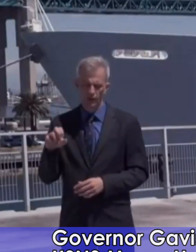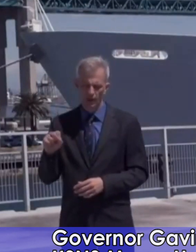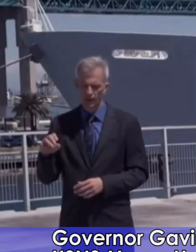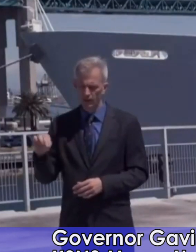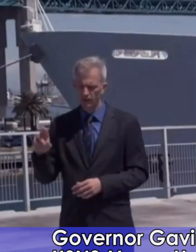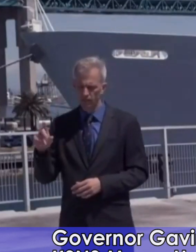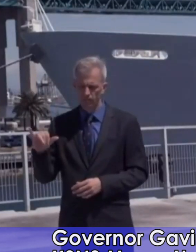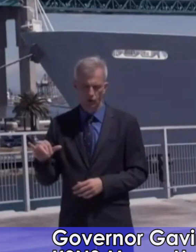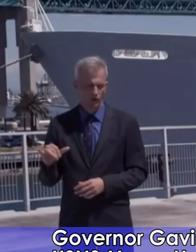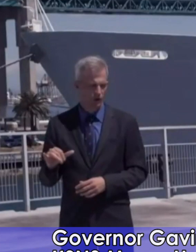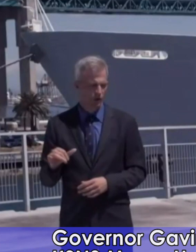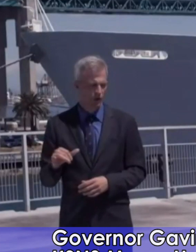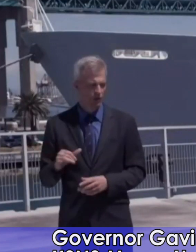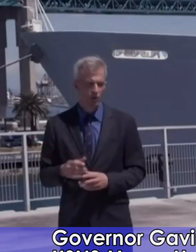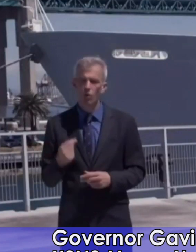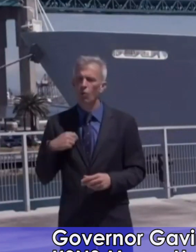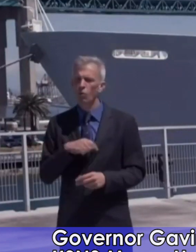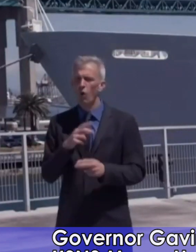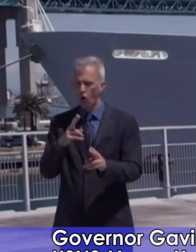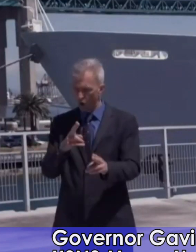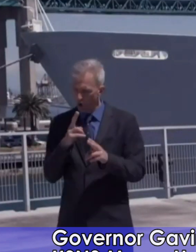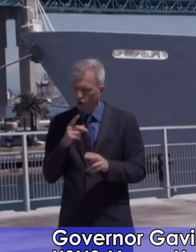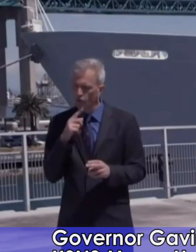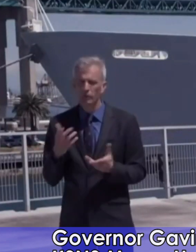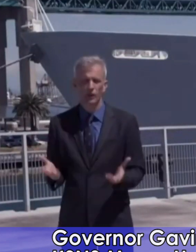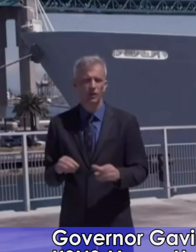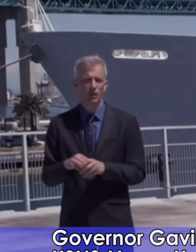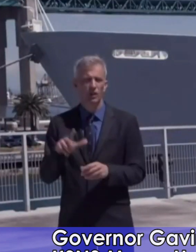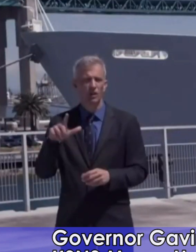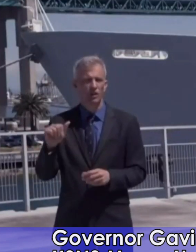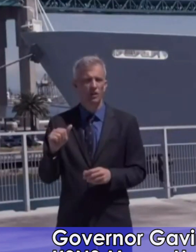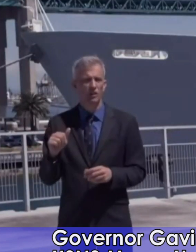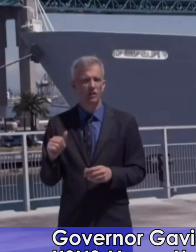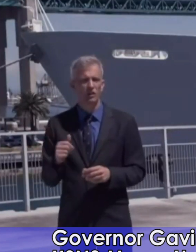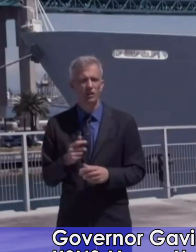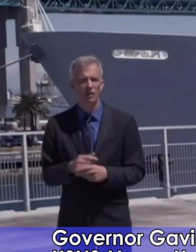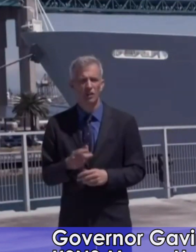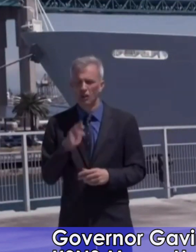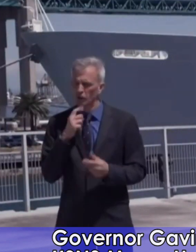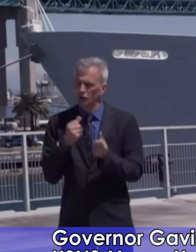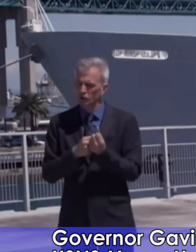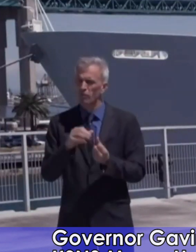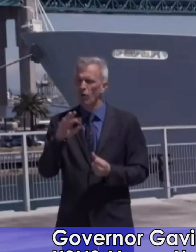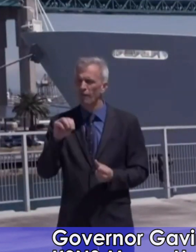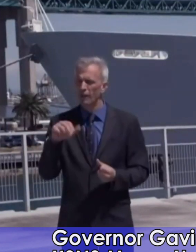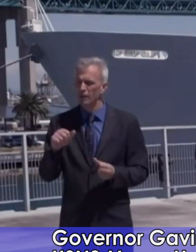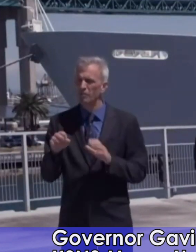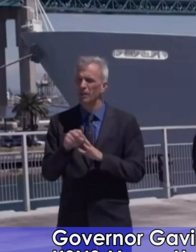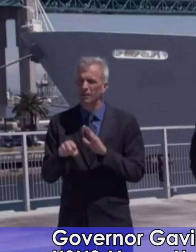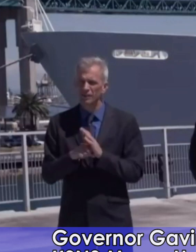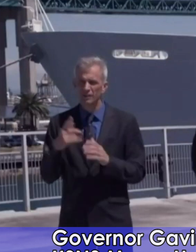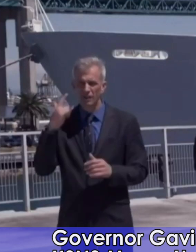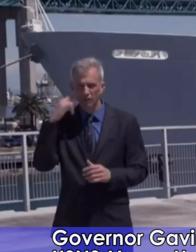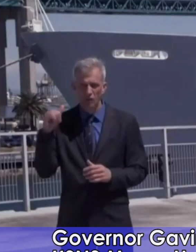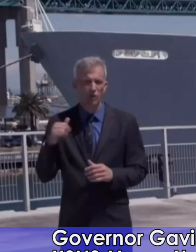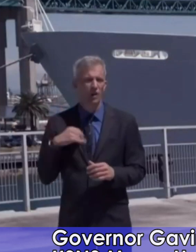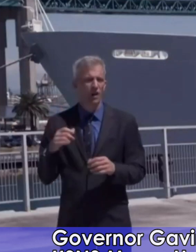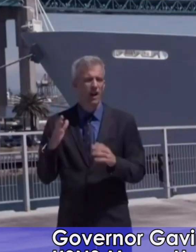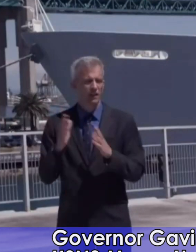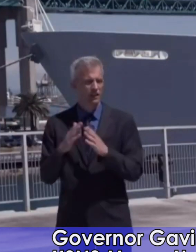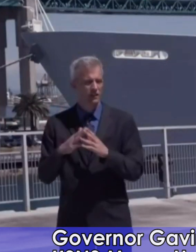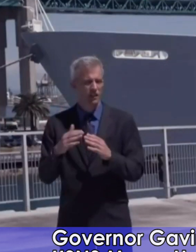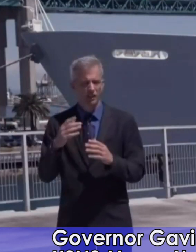States Navy, we're honored to be here in Los Angeles, supporting FEMA, the state of California, and the city in this ongoing